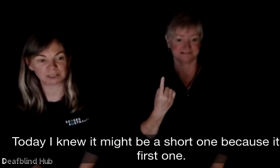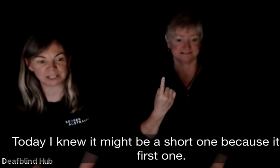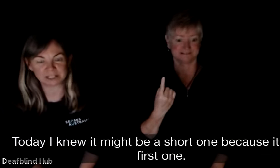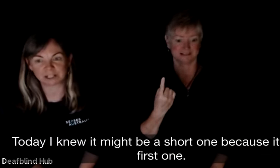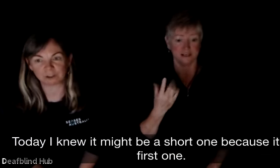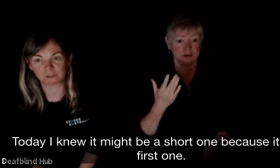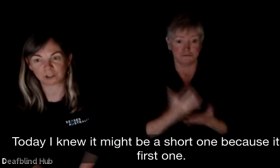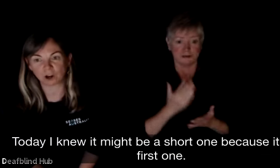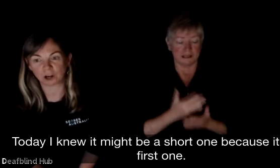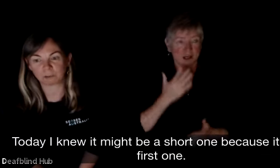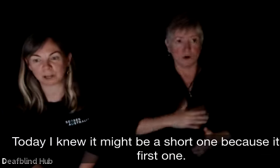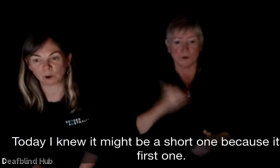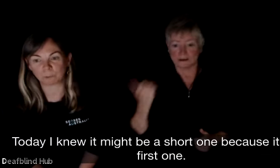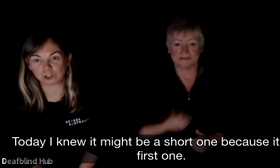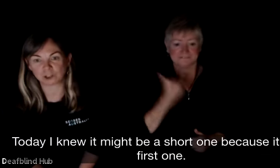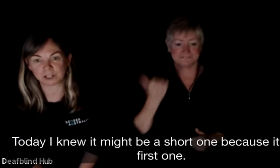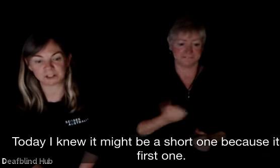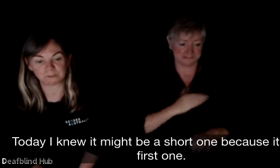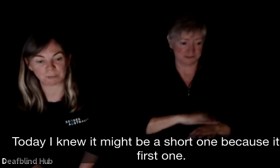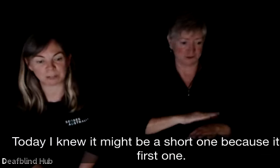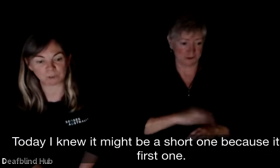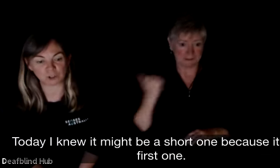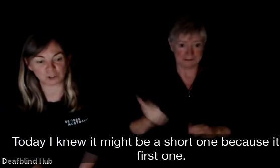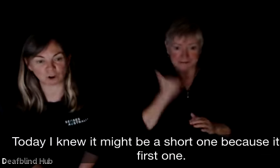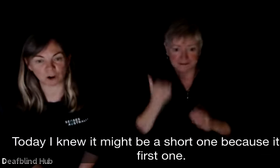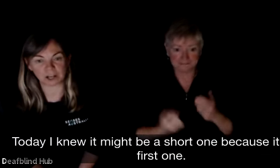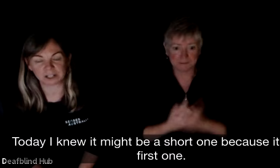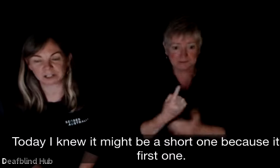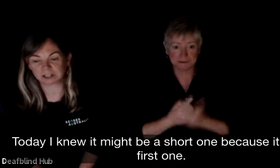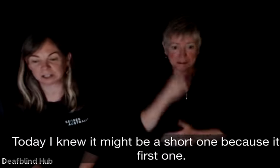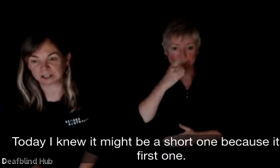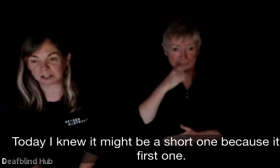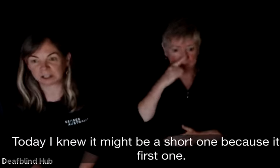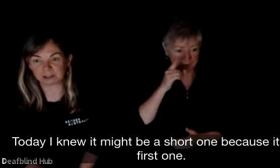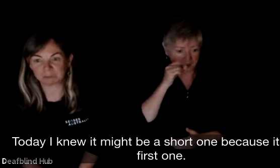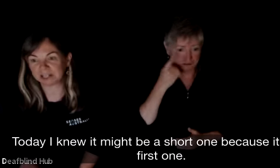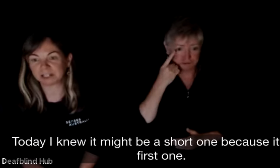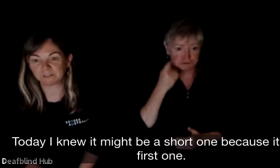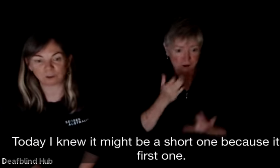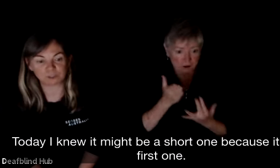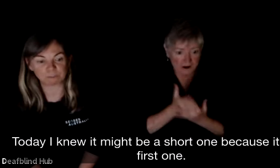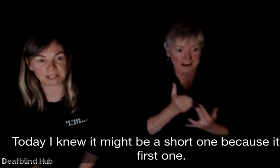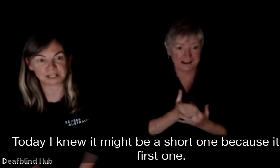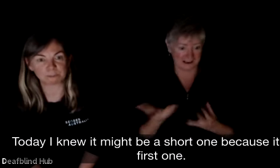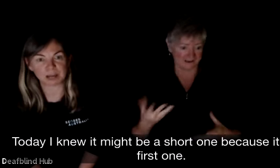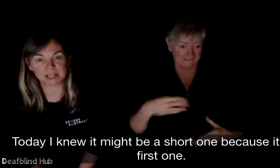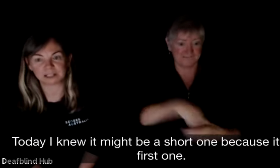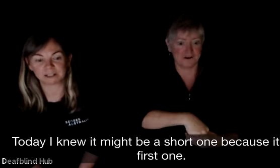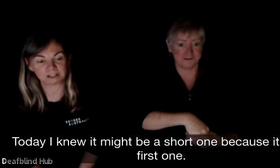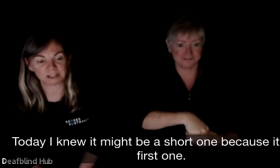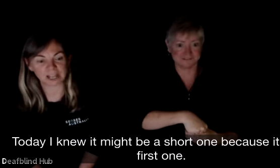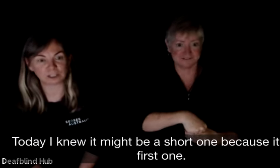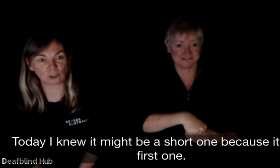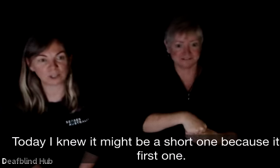leave plenty of time and opportunity for people to try getting involved and